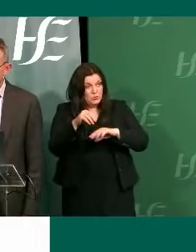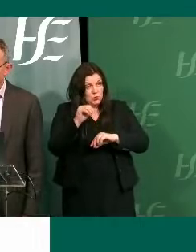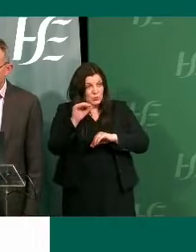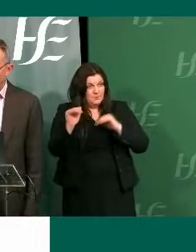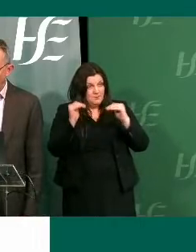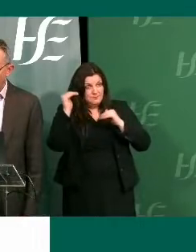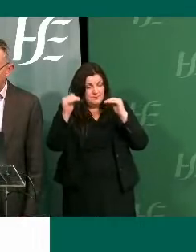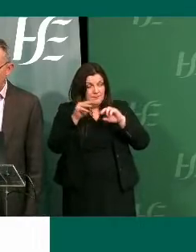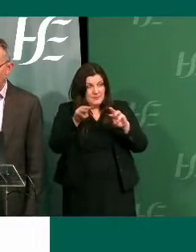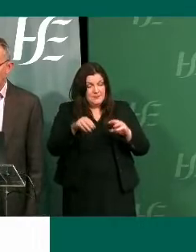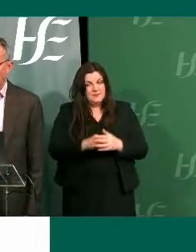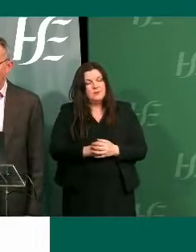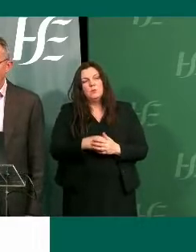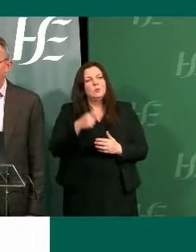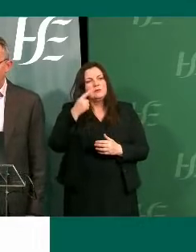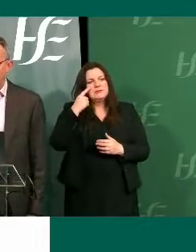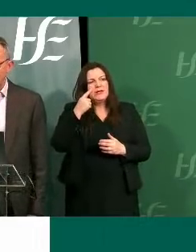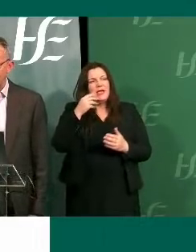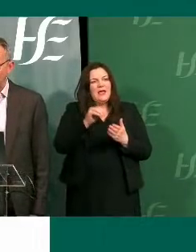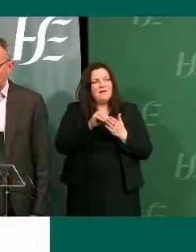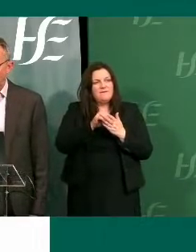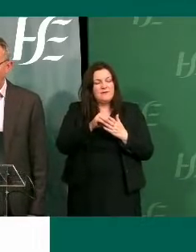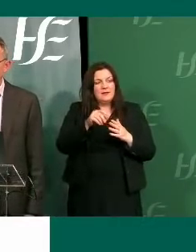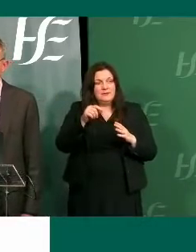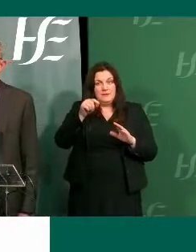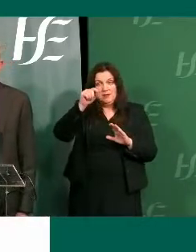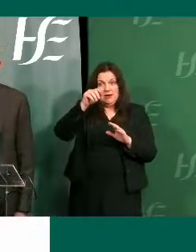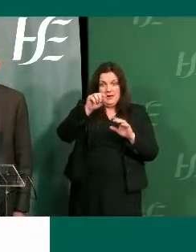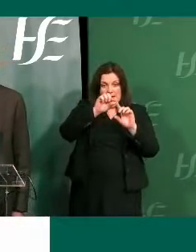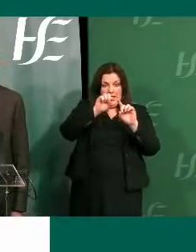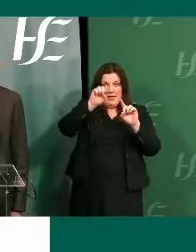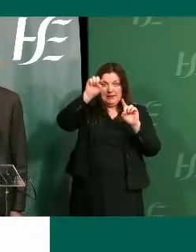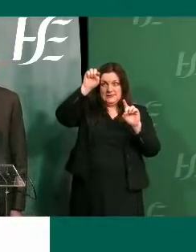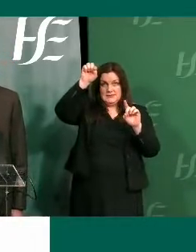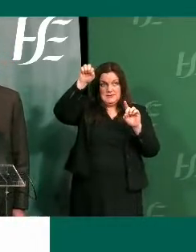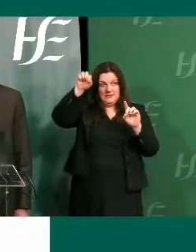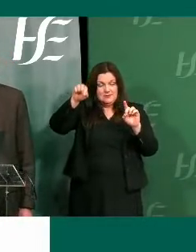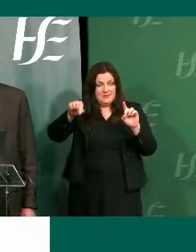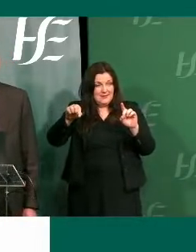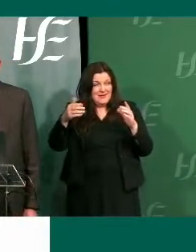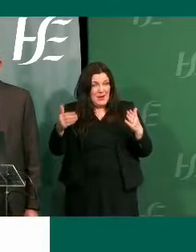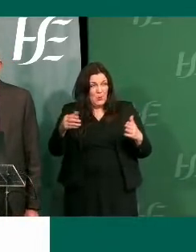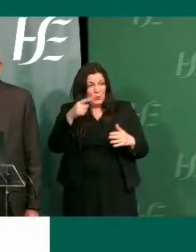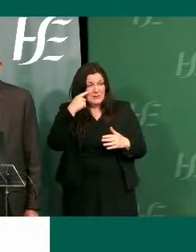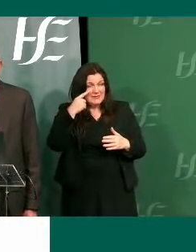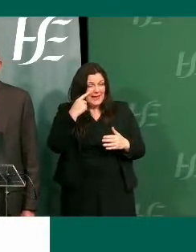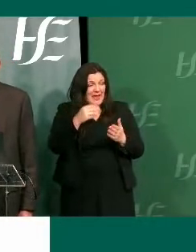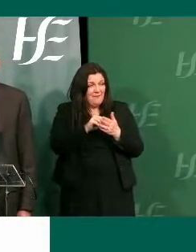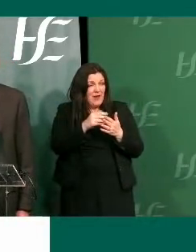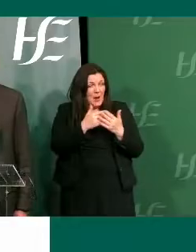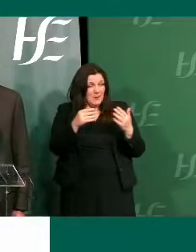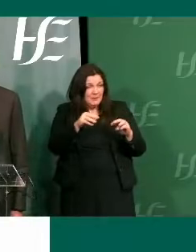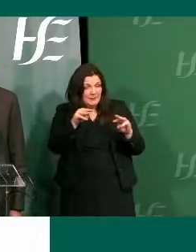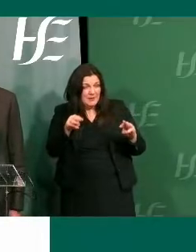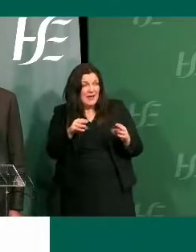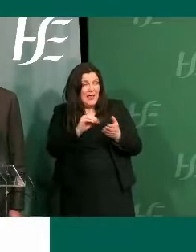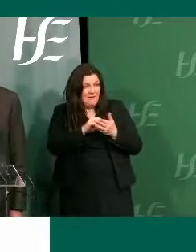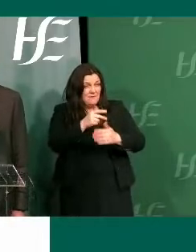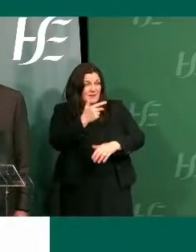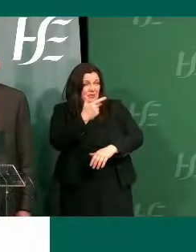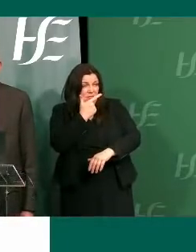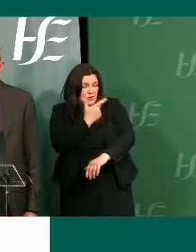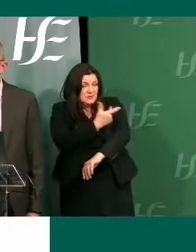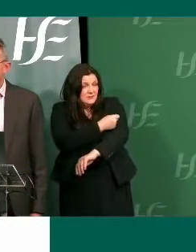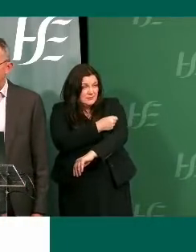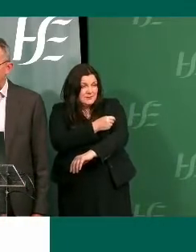2 dotted lines going down left-hand side, the booster shots begin for the 80 plus The right-hand side dotted line is the booster shots begin for the 60